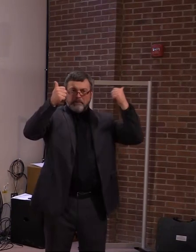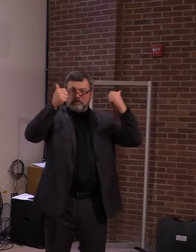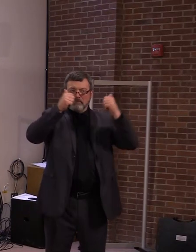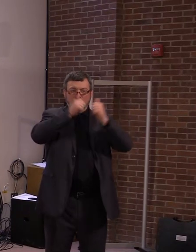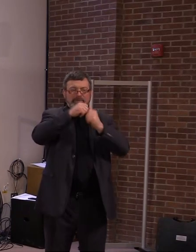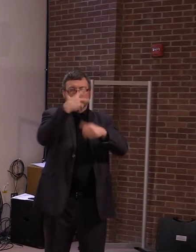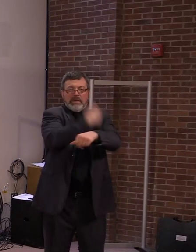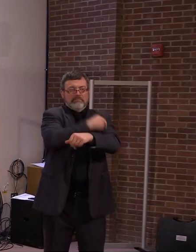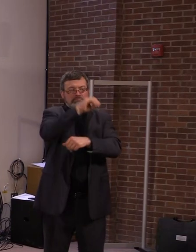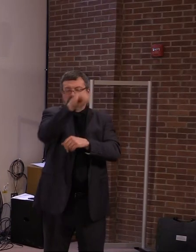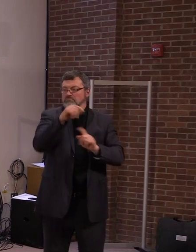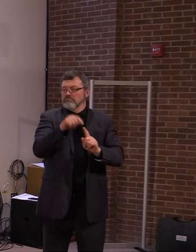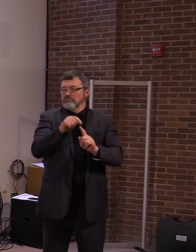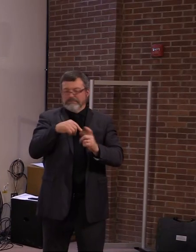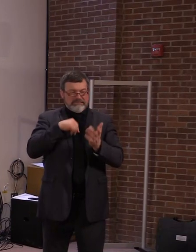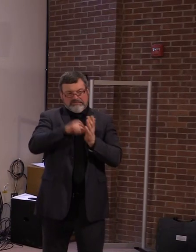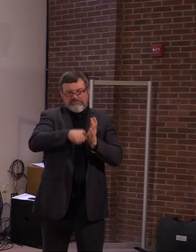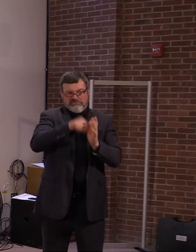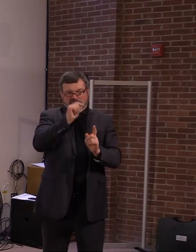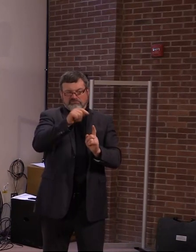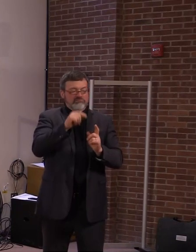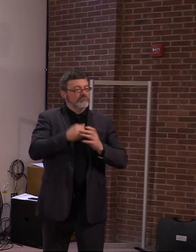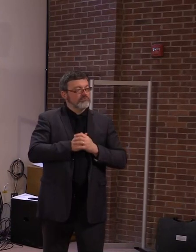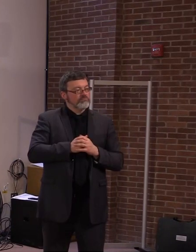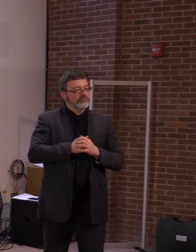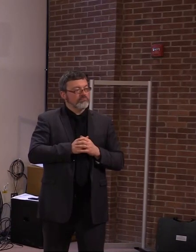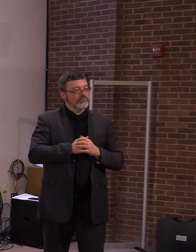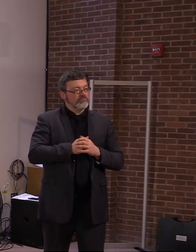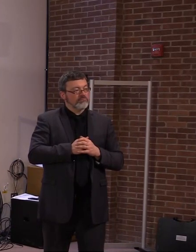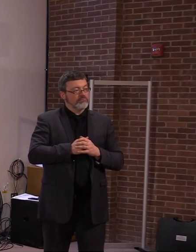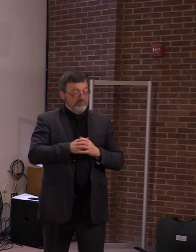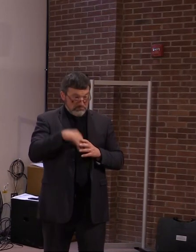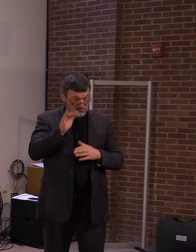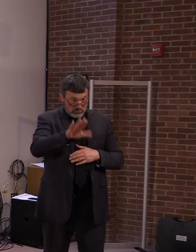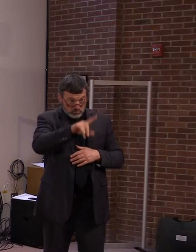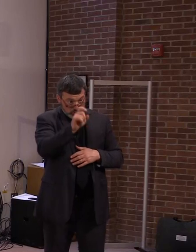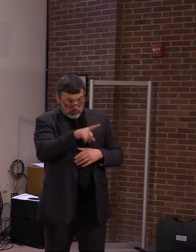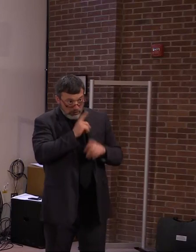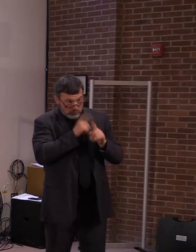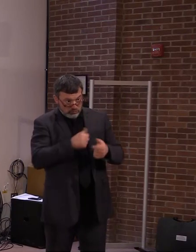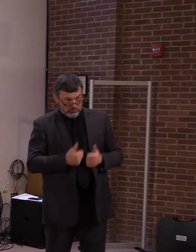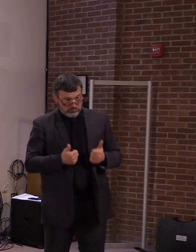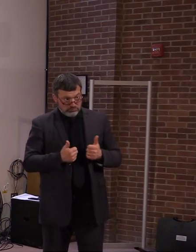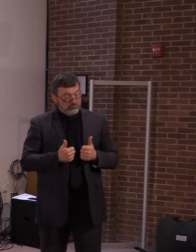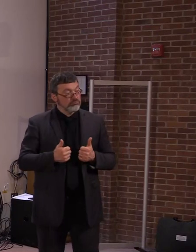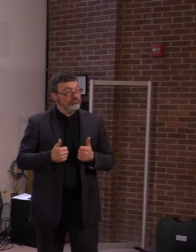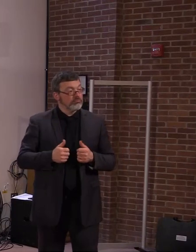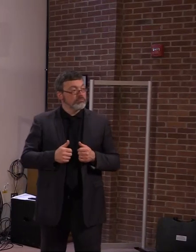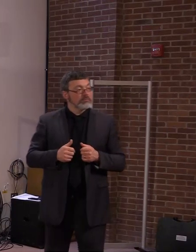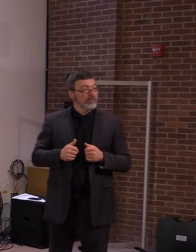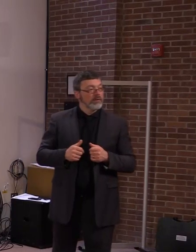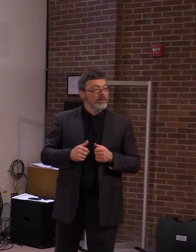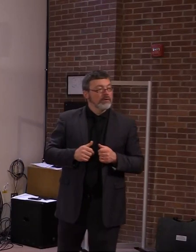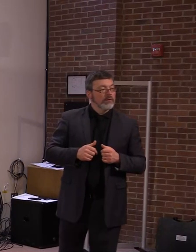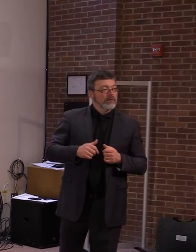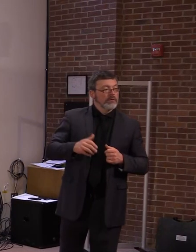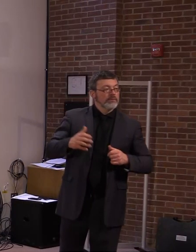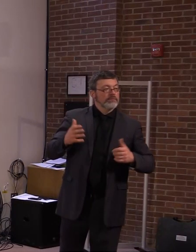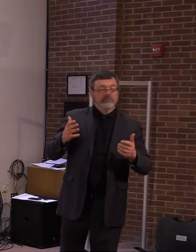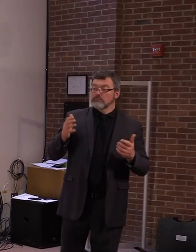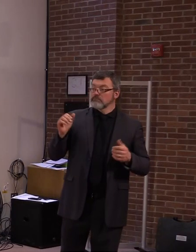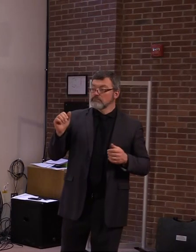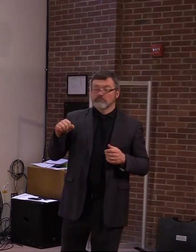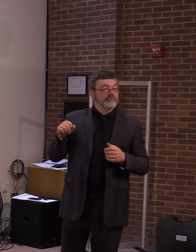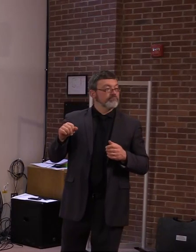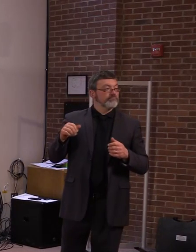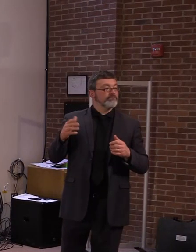that that answers your question. Why? I think we just need to keep on getting people vaccinated in that